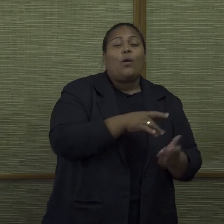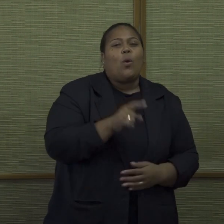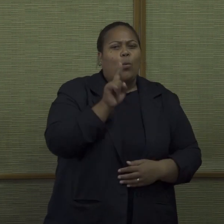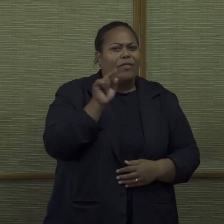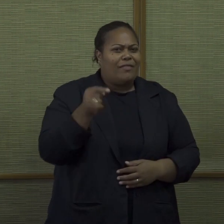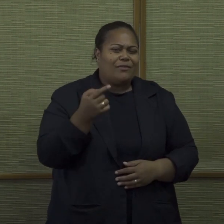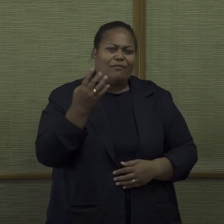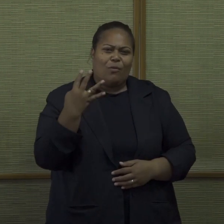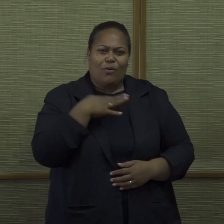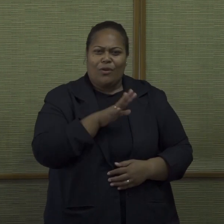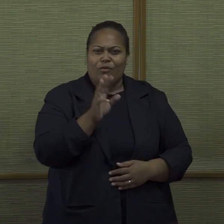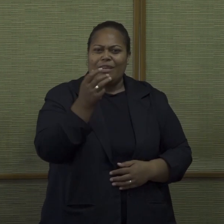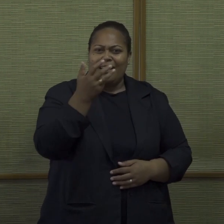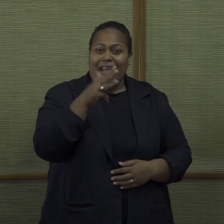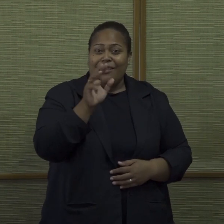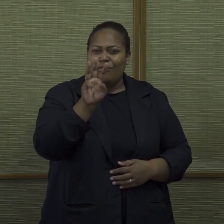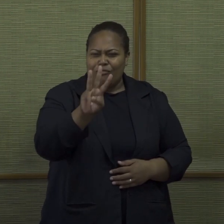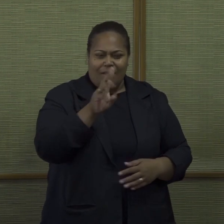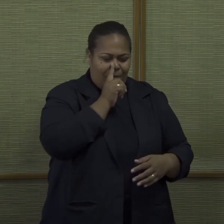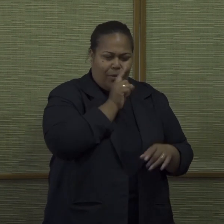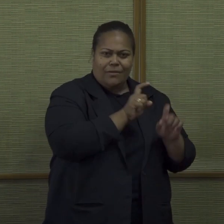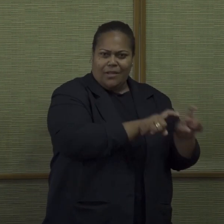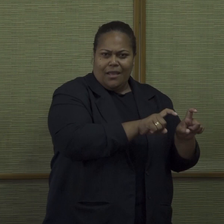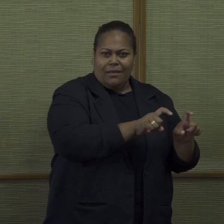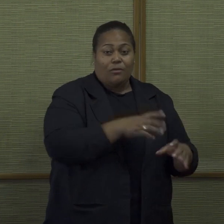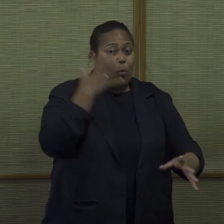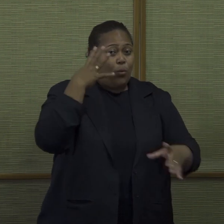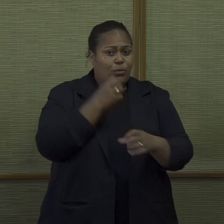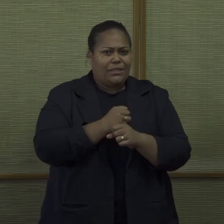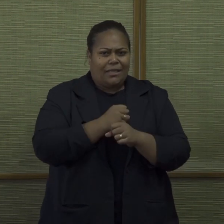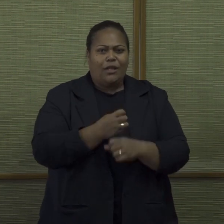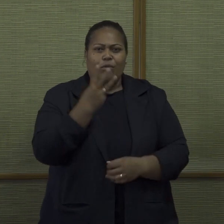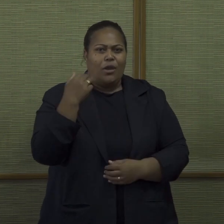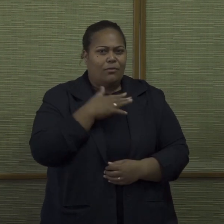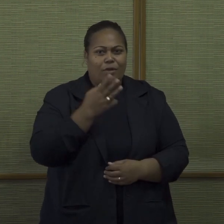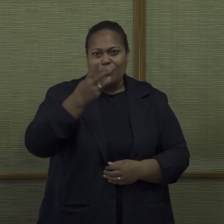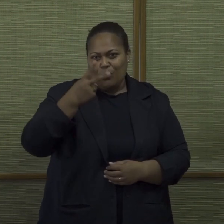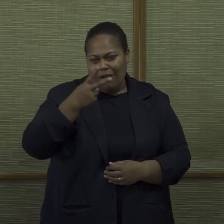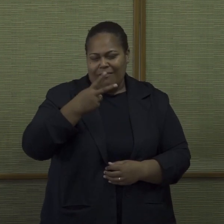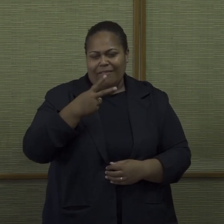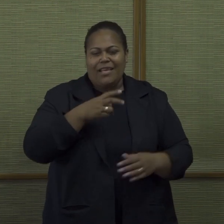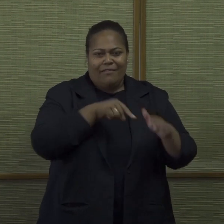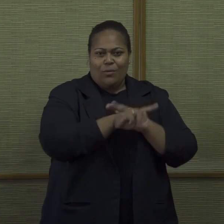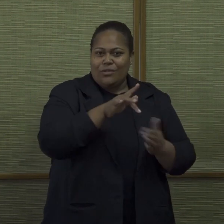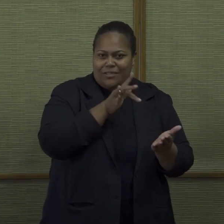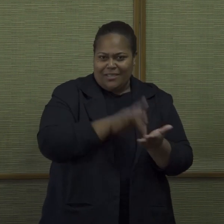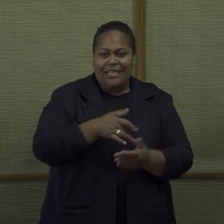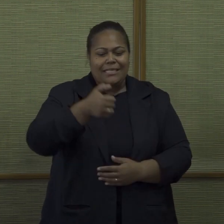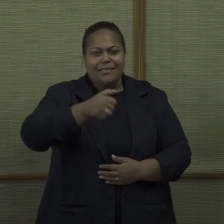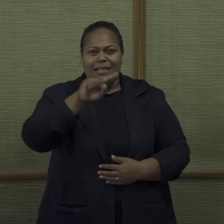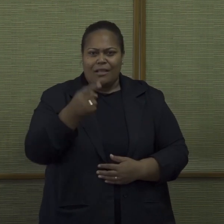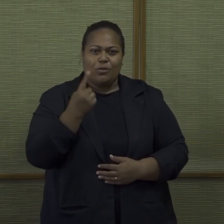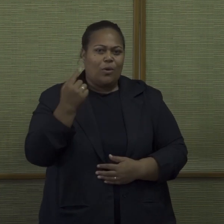1,493 evacuees. Again, that brings us to a total of 312 evacuation center and